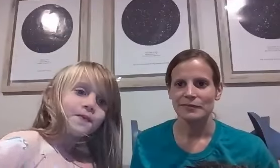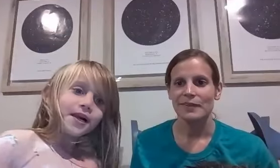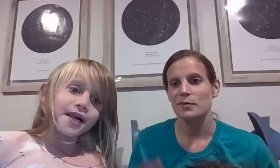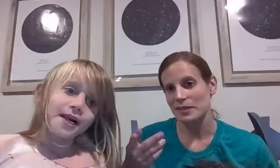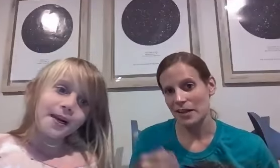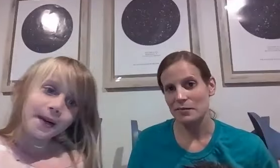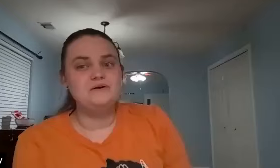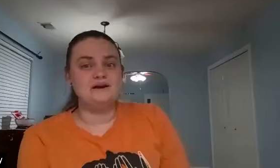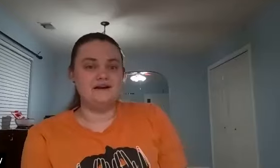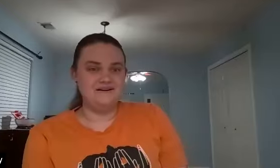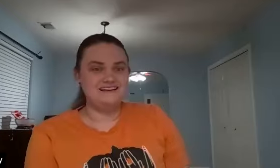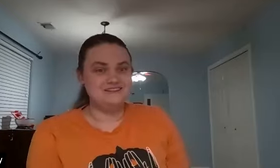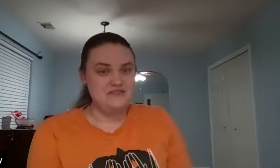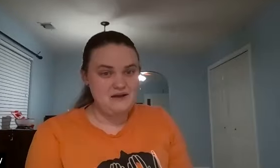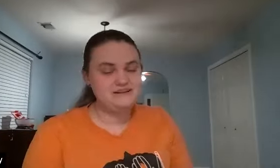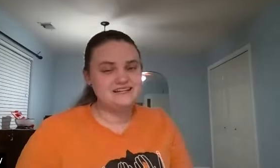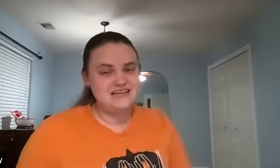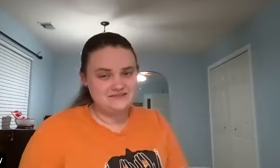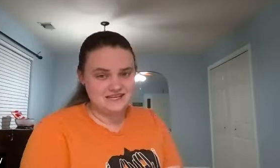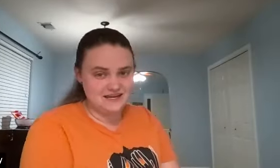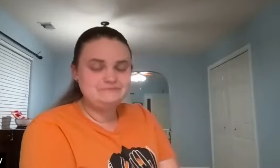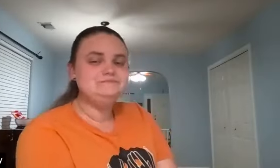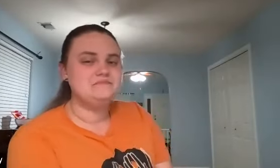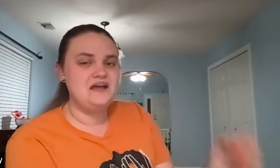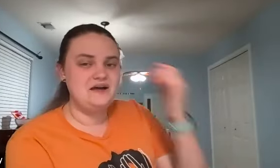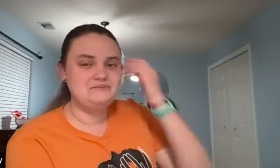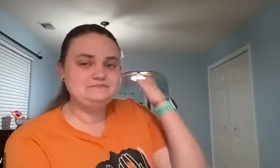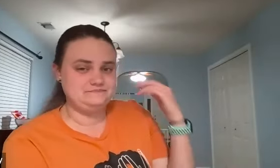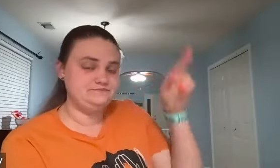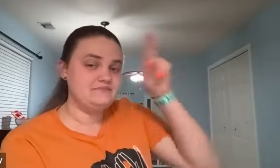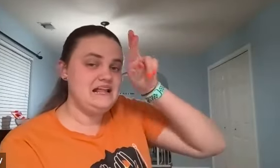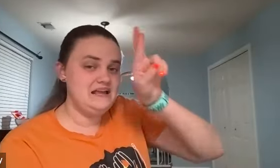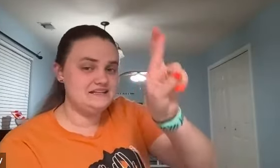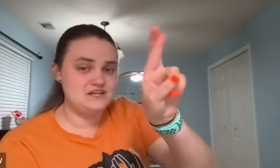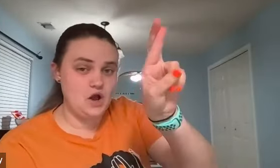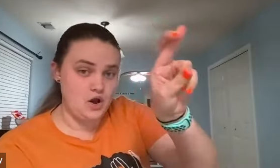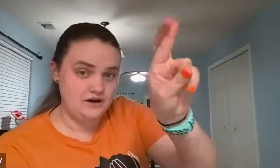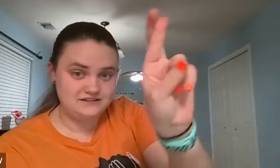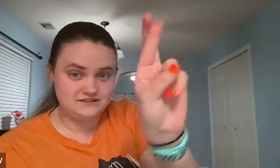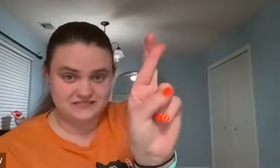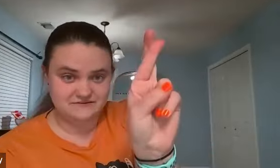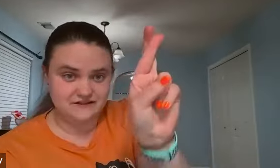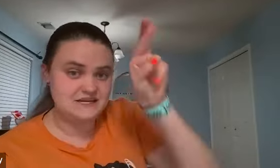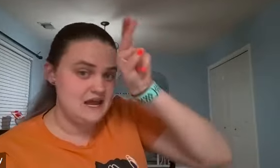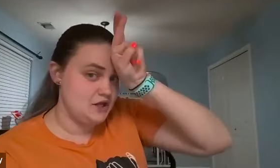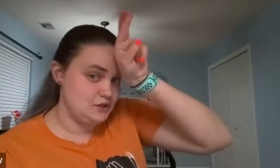A unicorn. Okay, so that one does have a sign. And it's an R, twisted fingers,